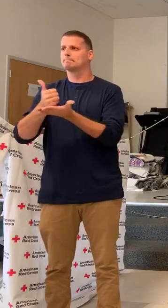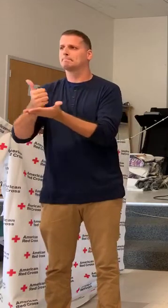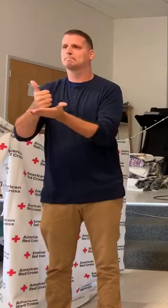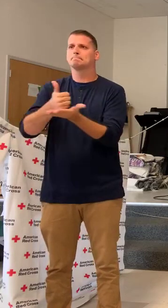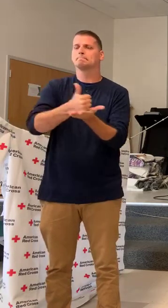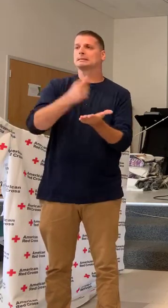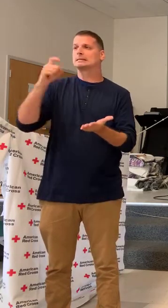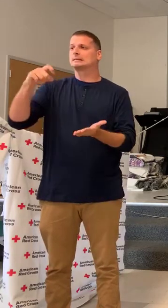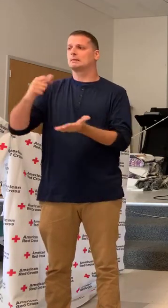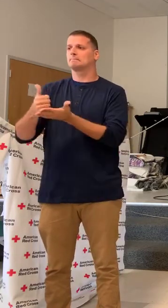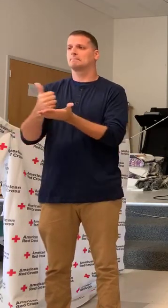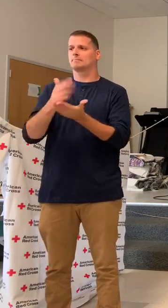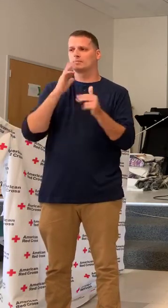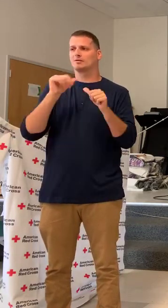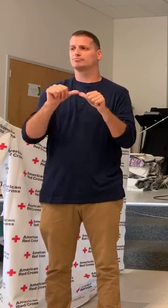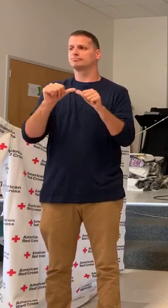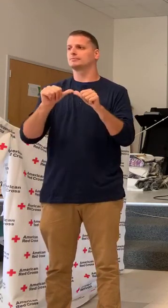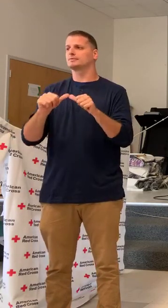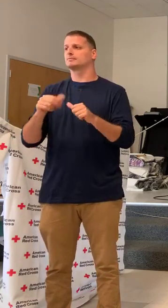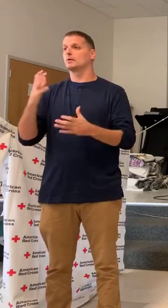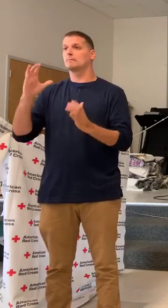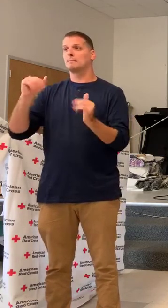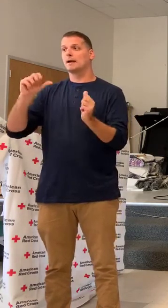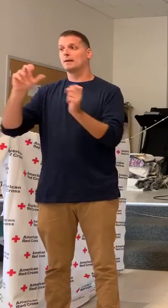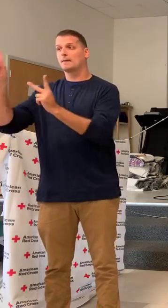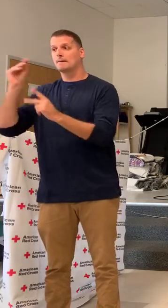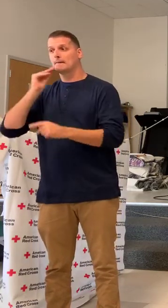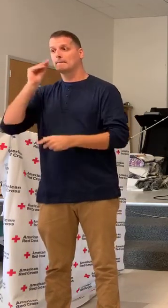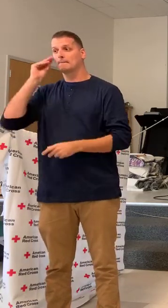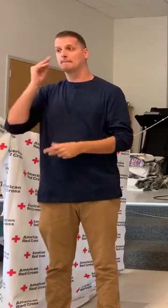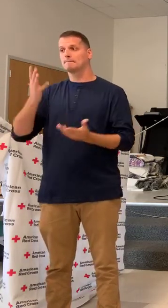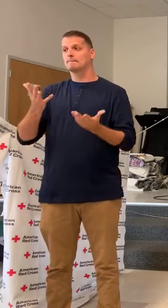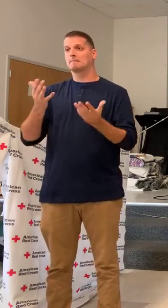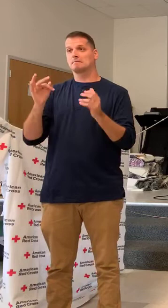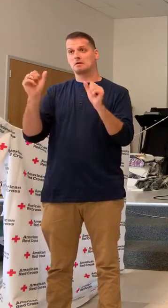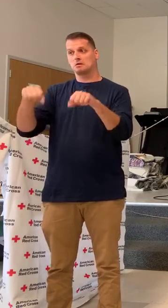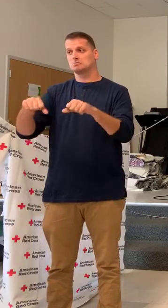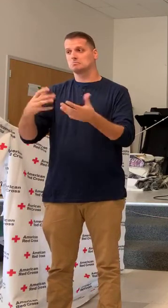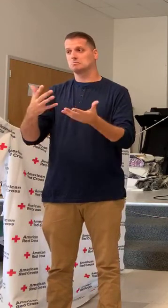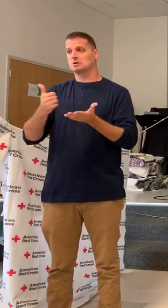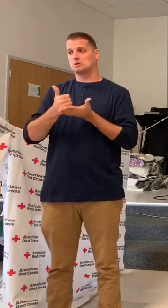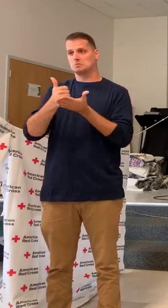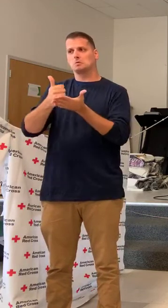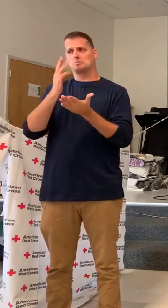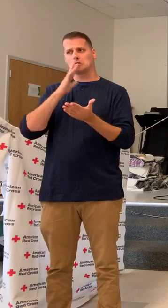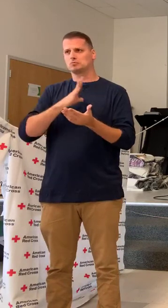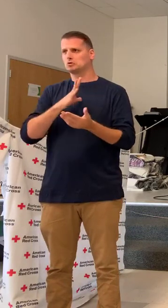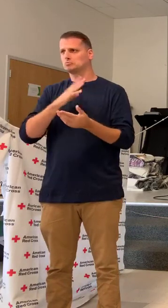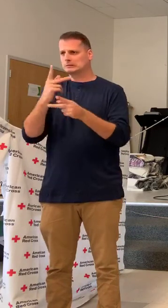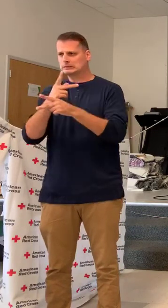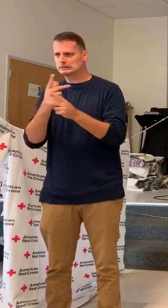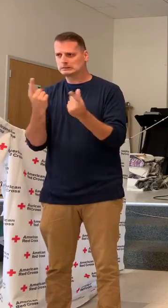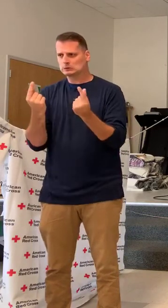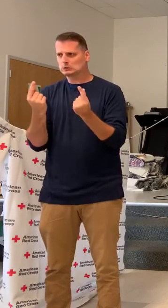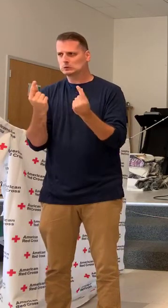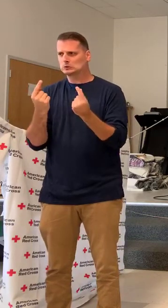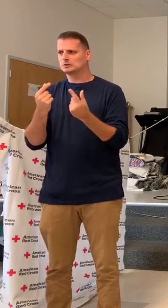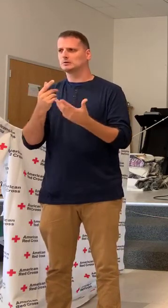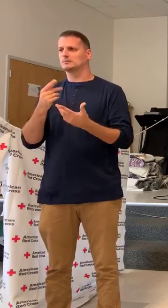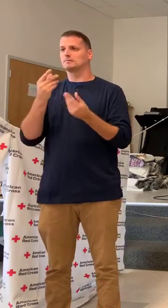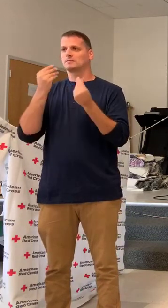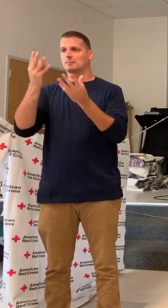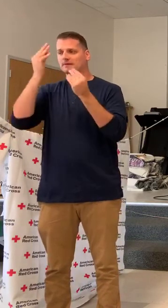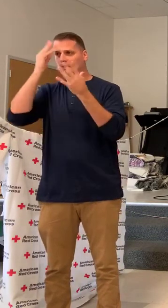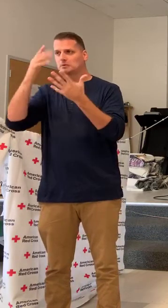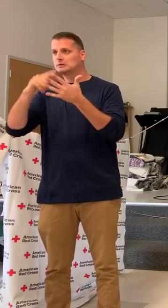want you to be safe when you go back home. Anything that we can do for you, we're going to try to take care of that if you let us know.